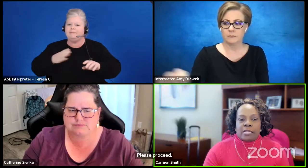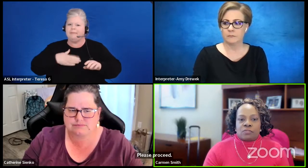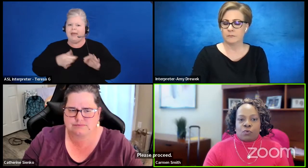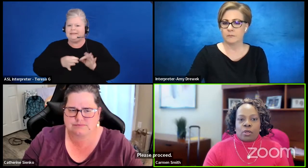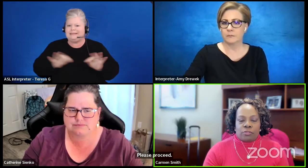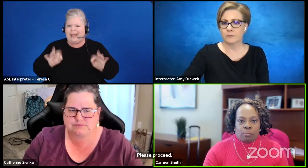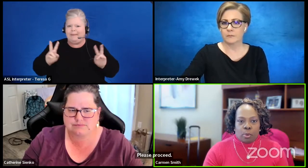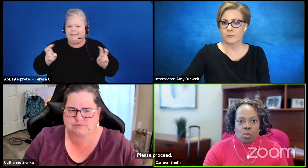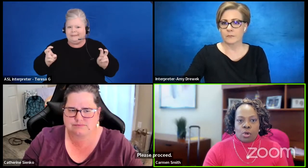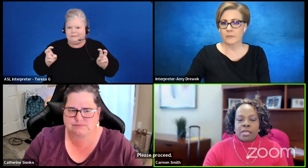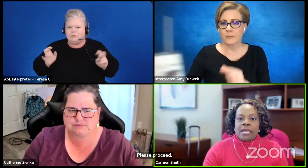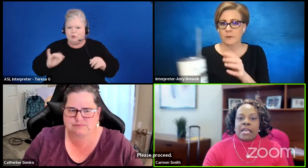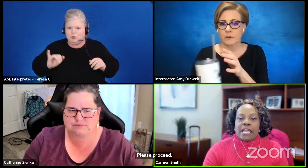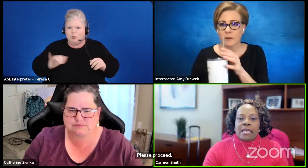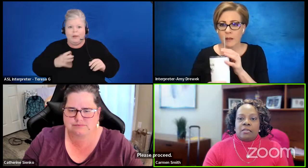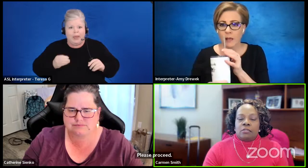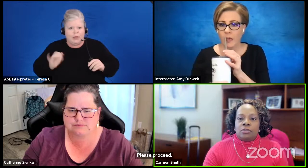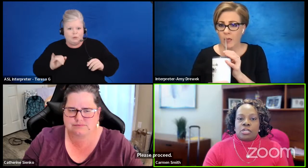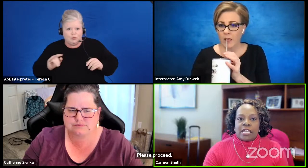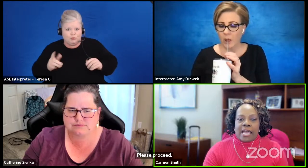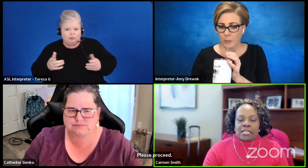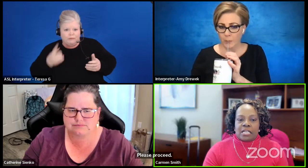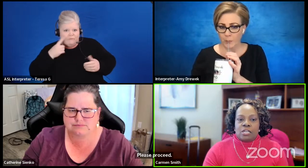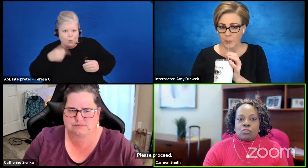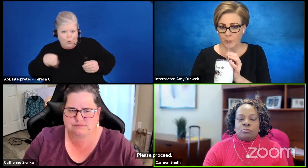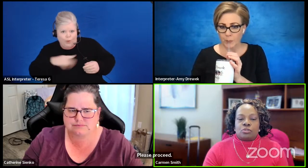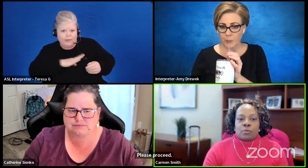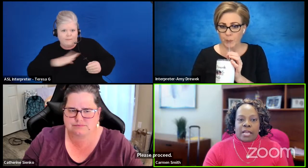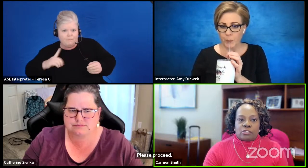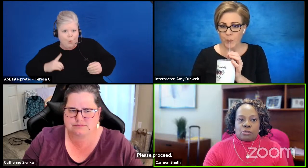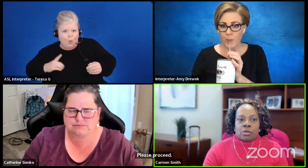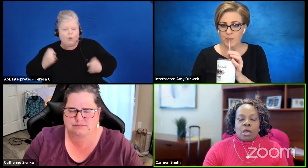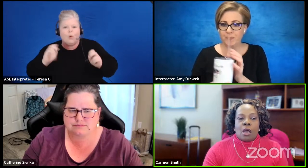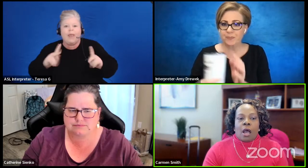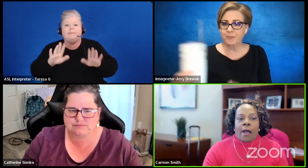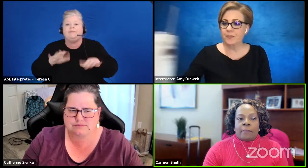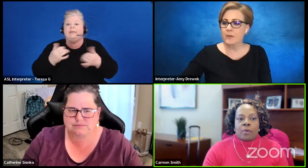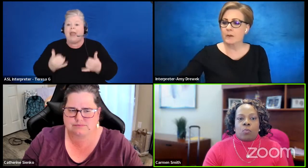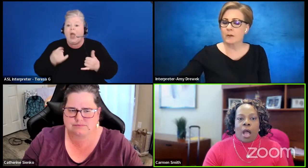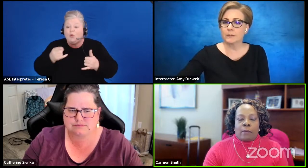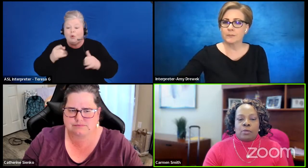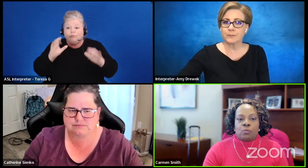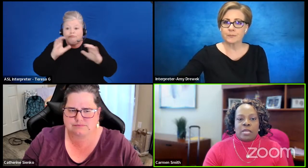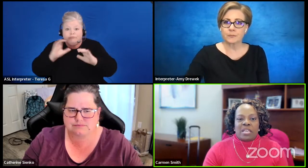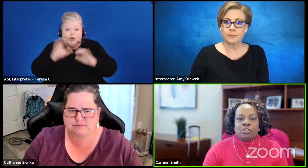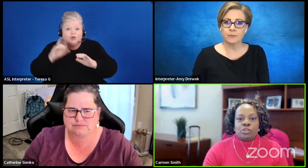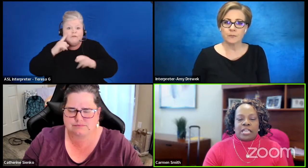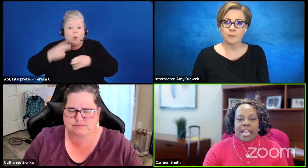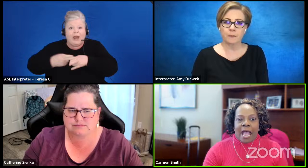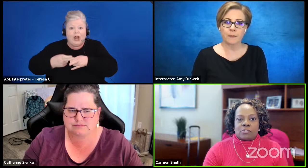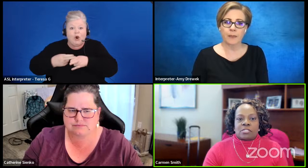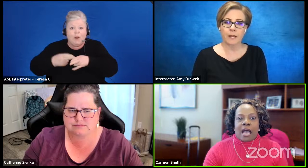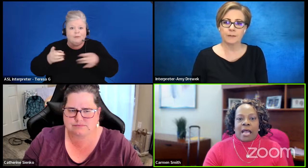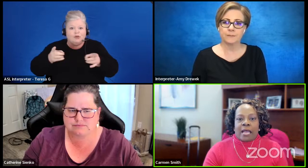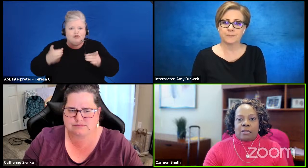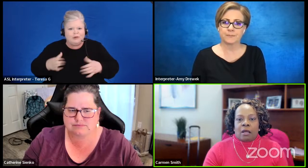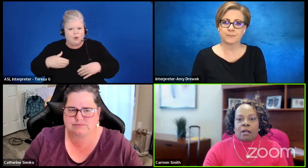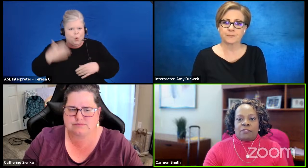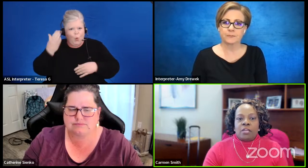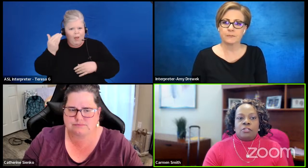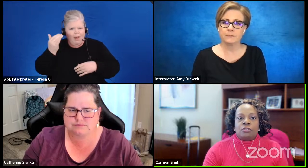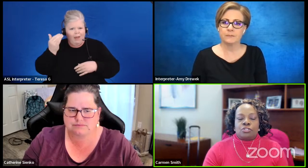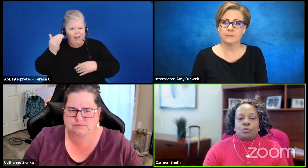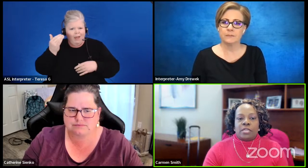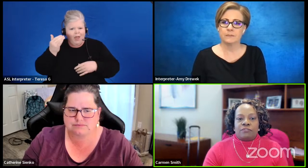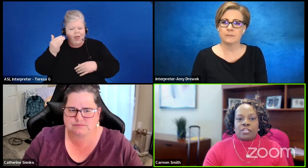well as for the board. In looking at an interim director, why would we be looking outside